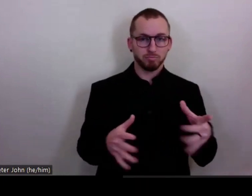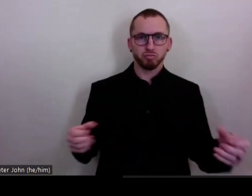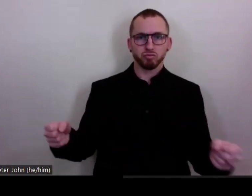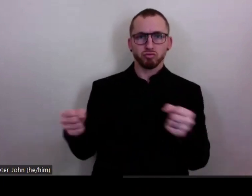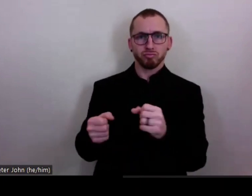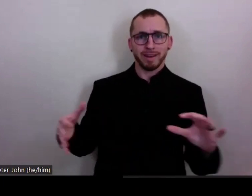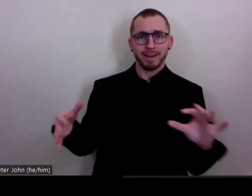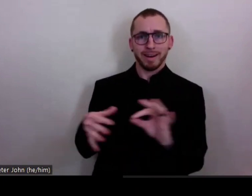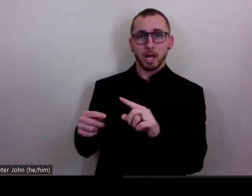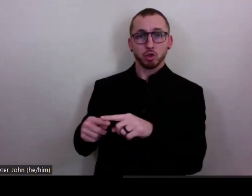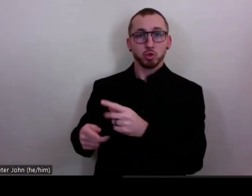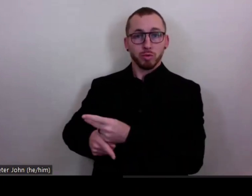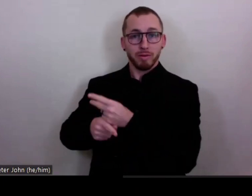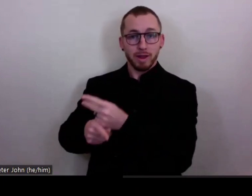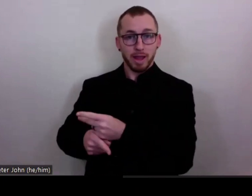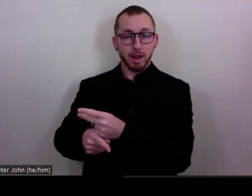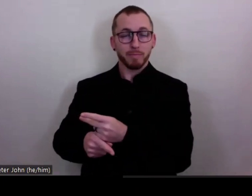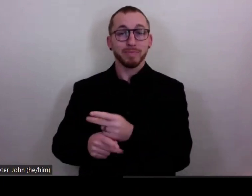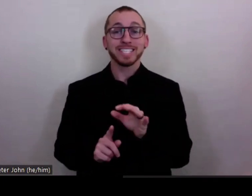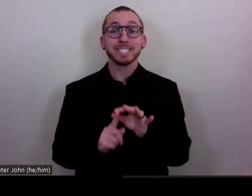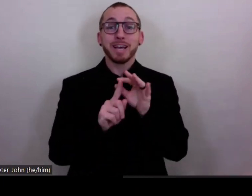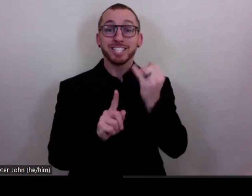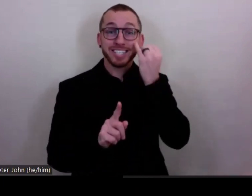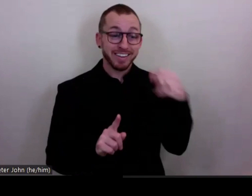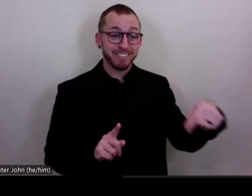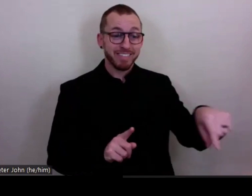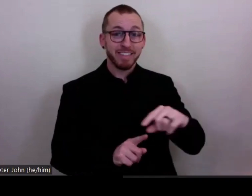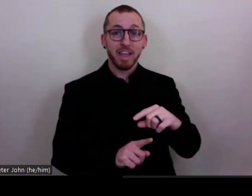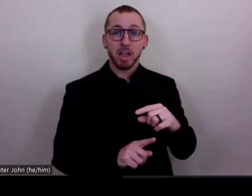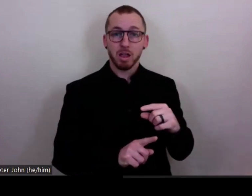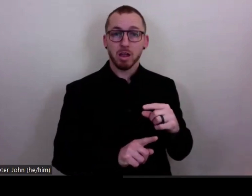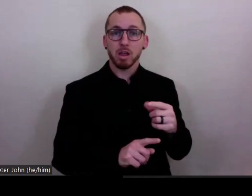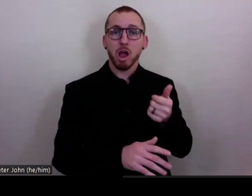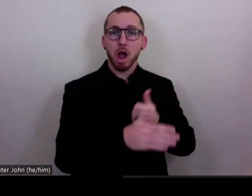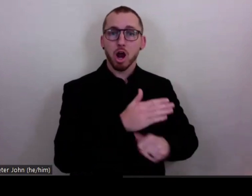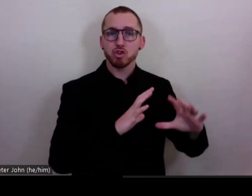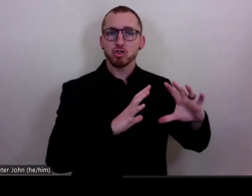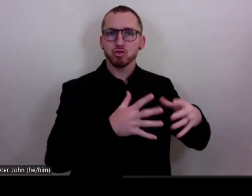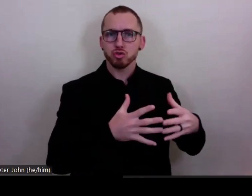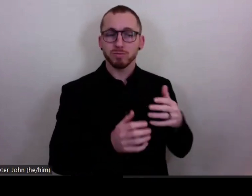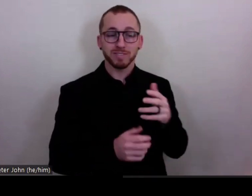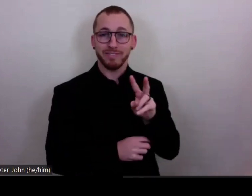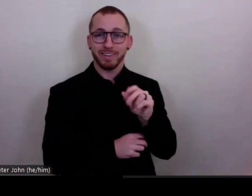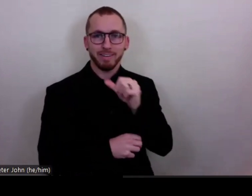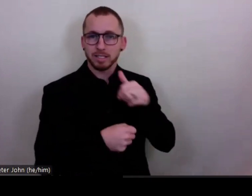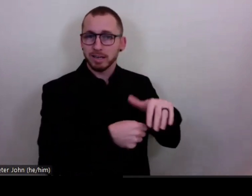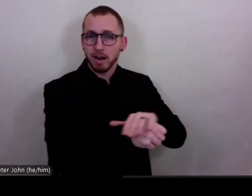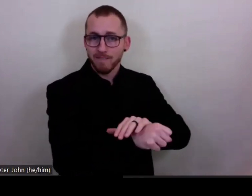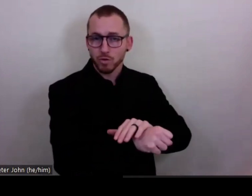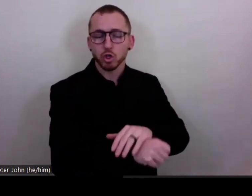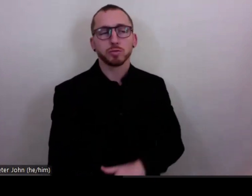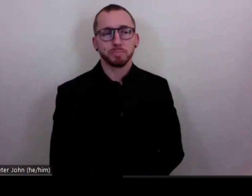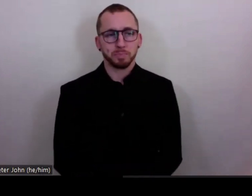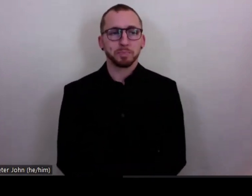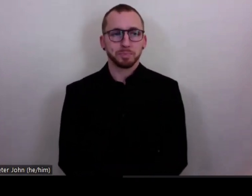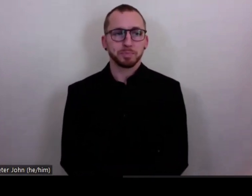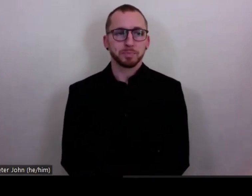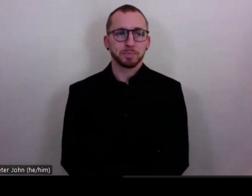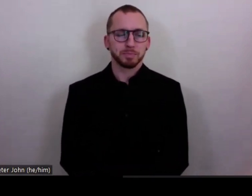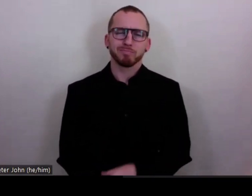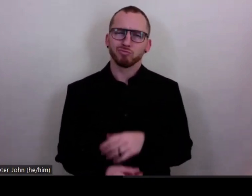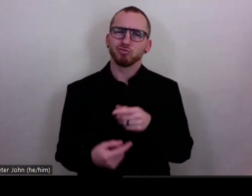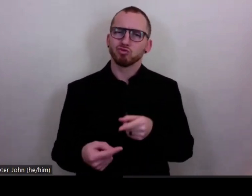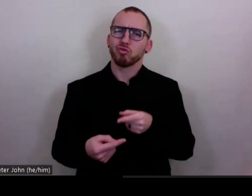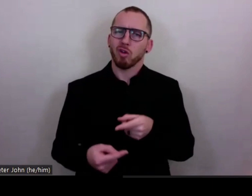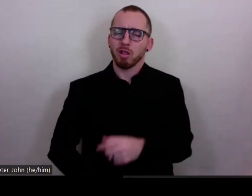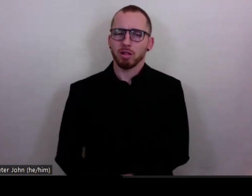into the groups that are not covered by the VA, okay, or the DOD or vet centers. I'm going to be talking about some of that in